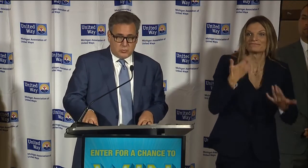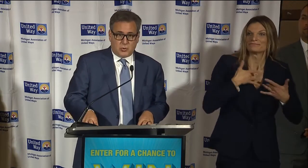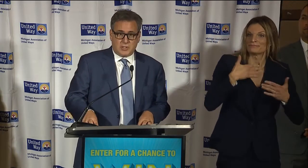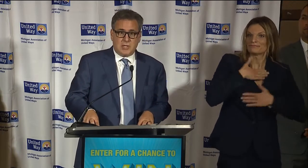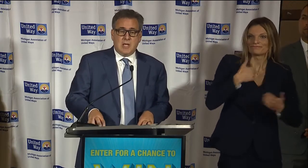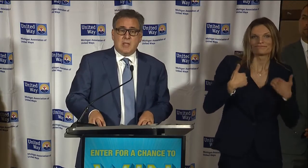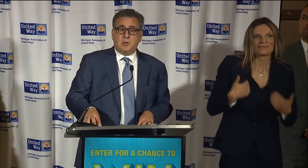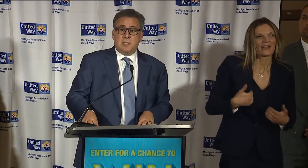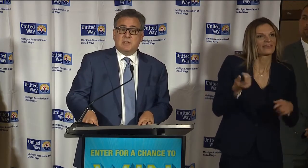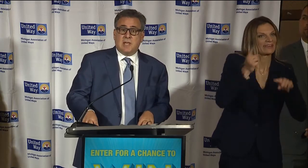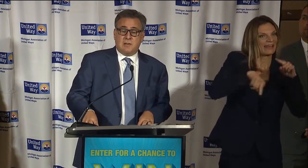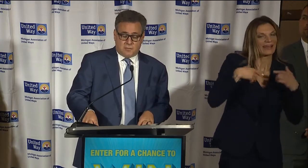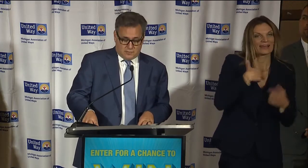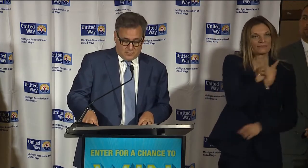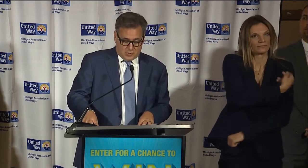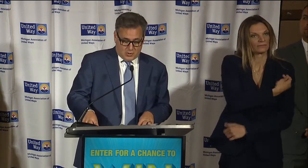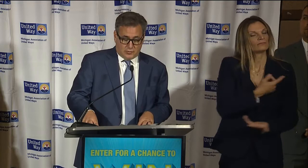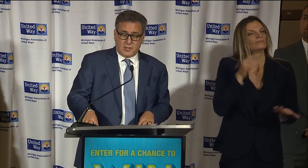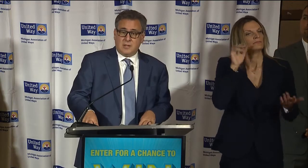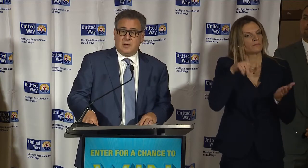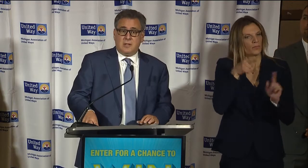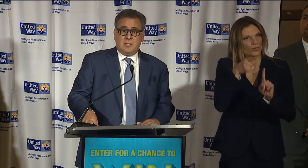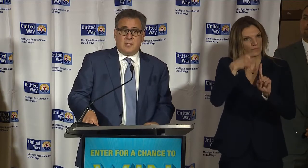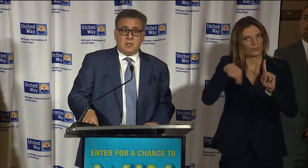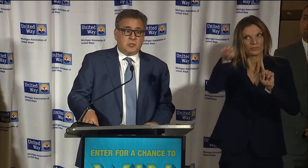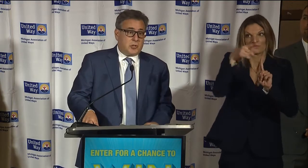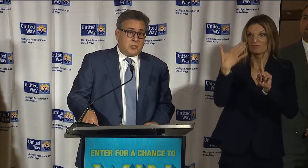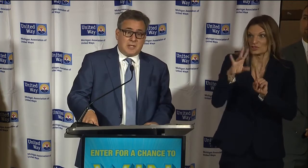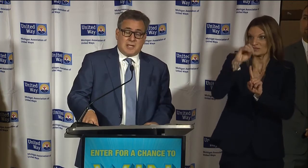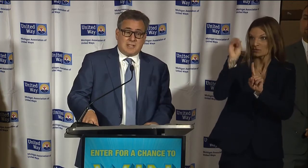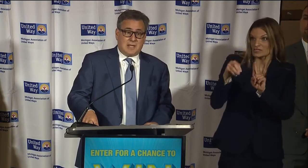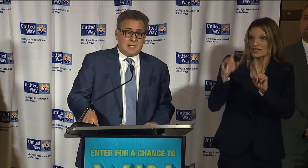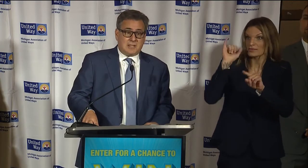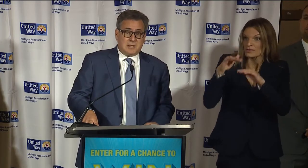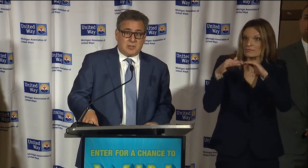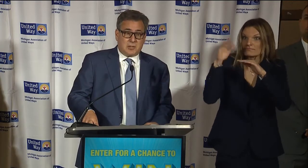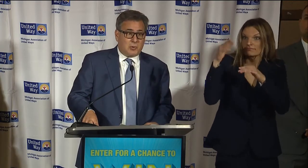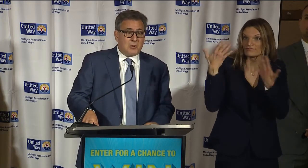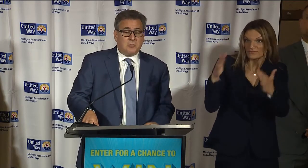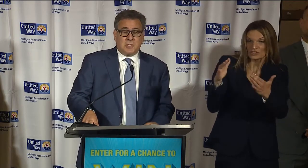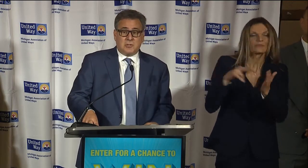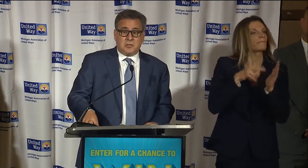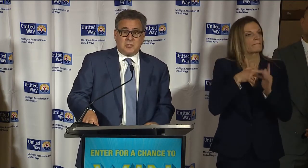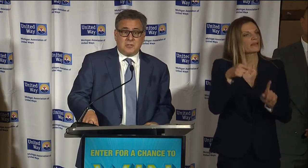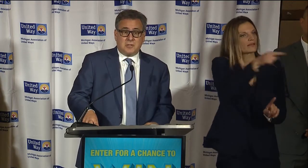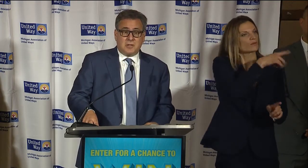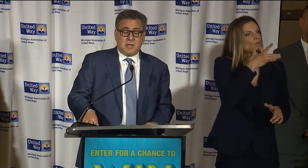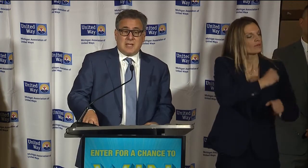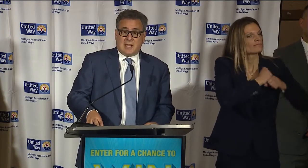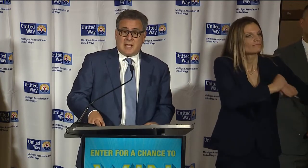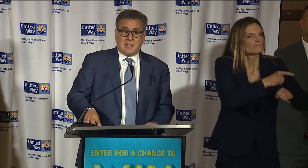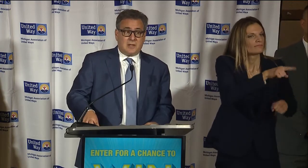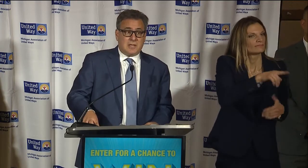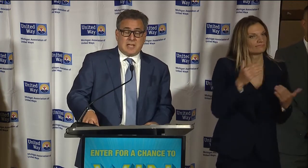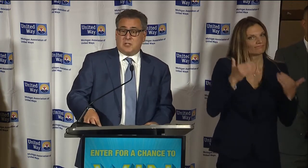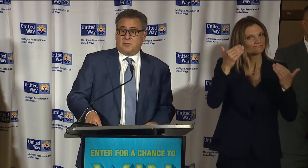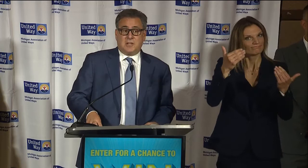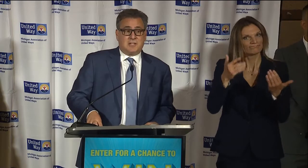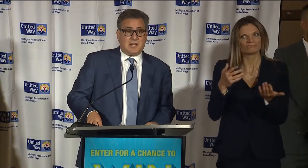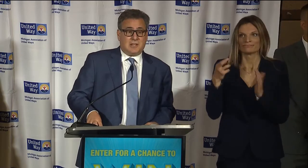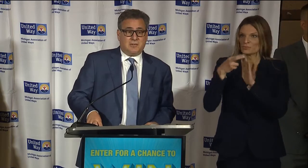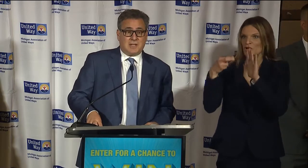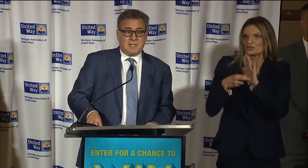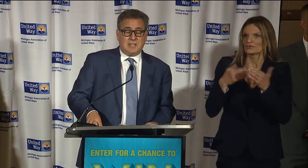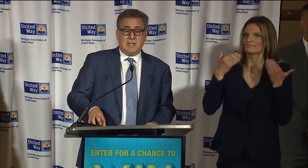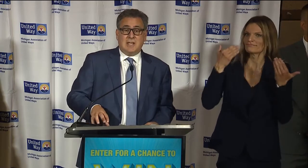immunocompromised, newborns, they'll be safe from COVID. So the only thing I can say is go out and register, get on there, get your